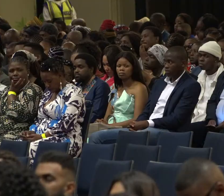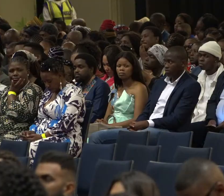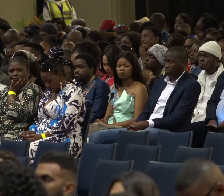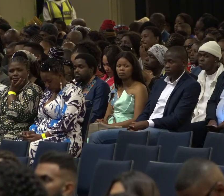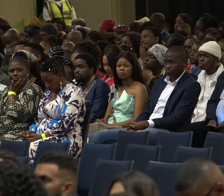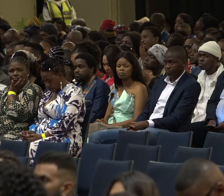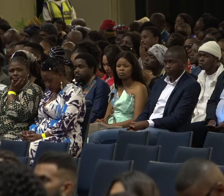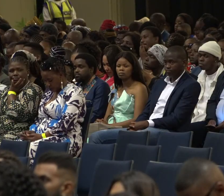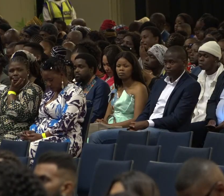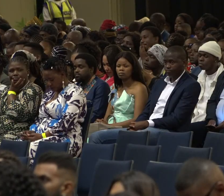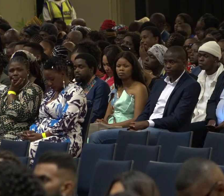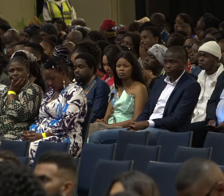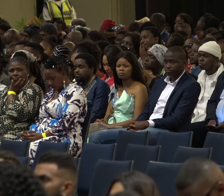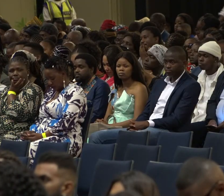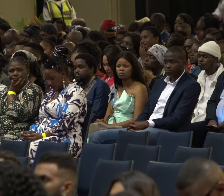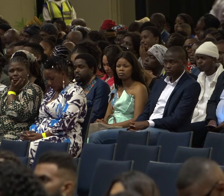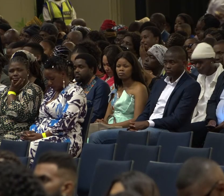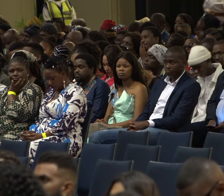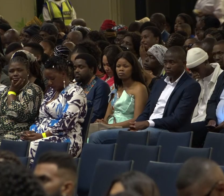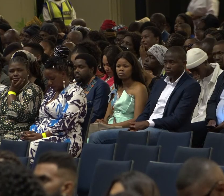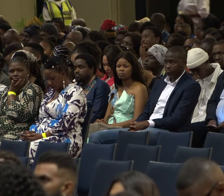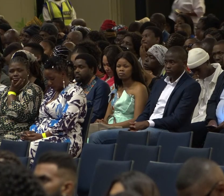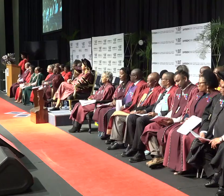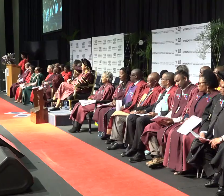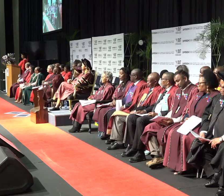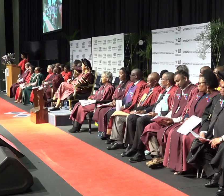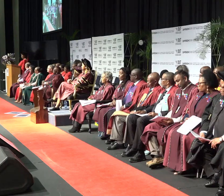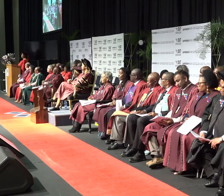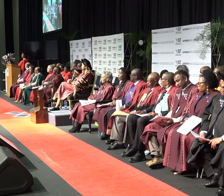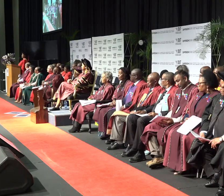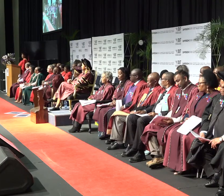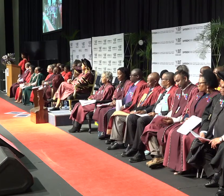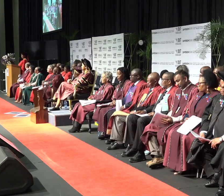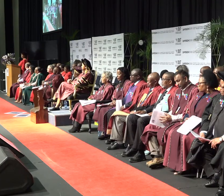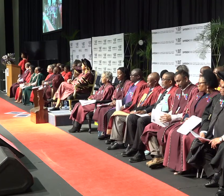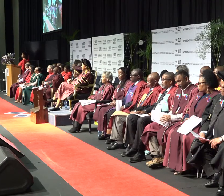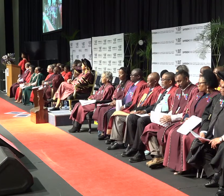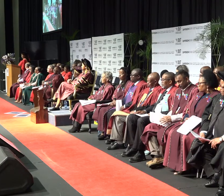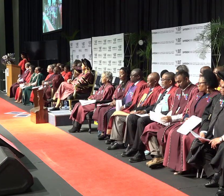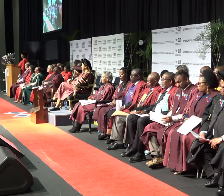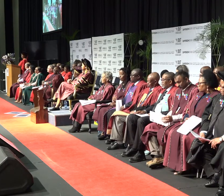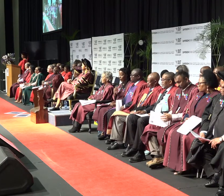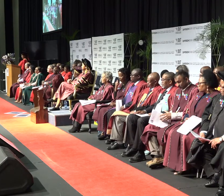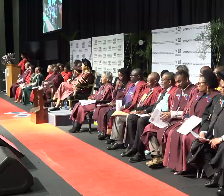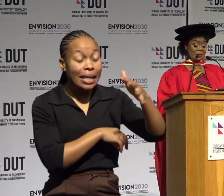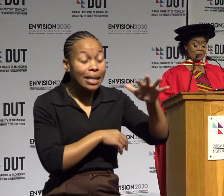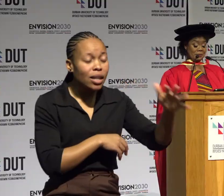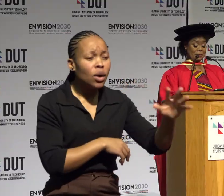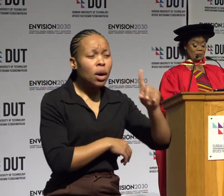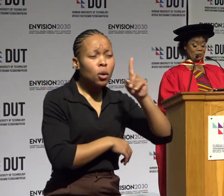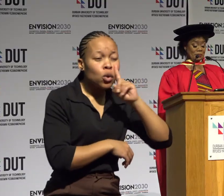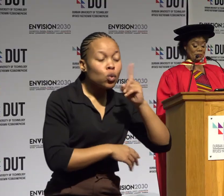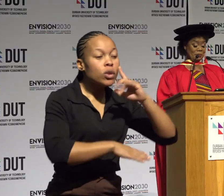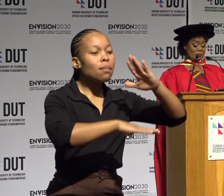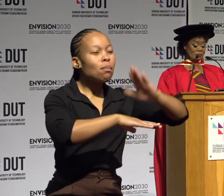hill, one only finds that there are many more hills to climb.